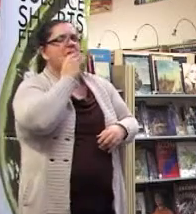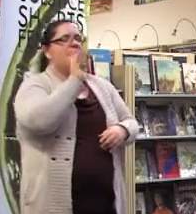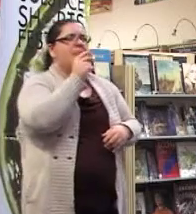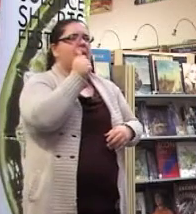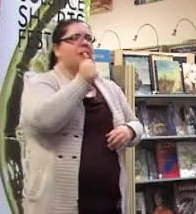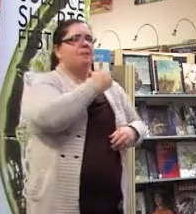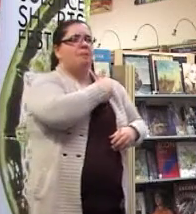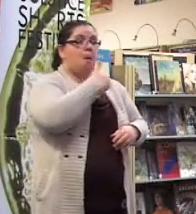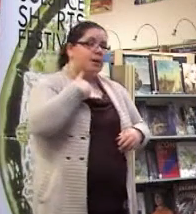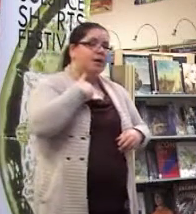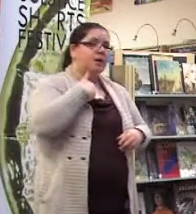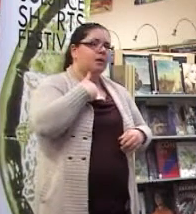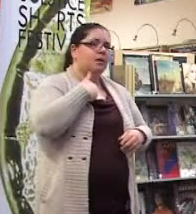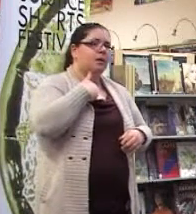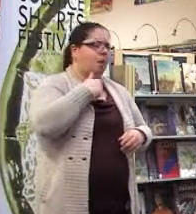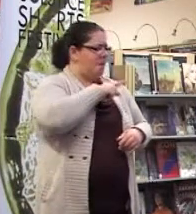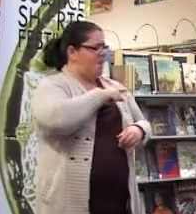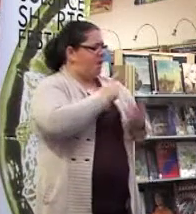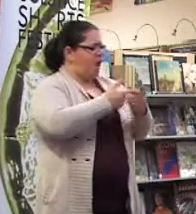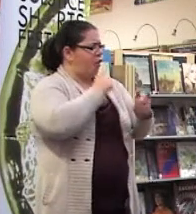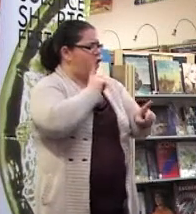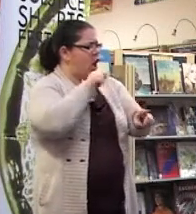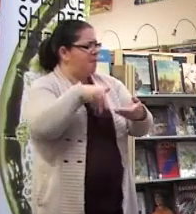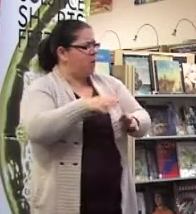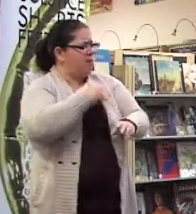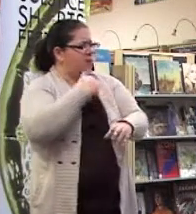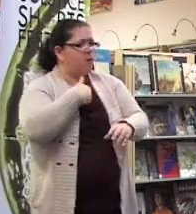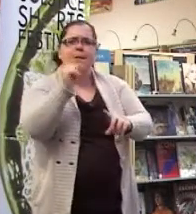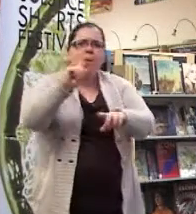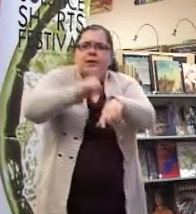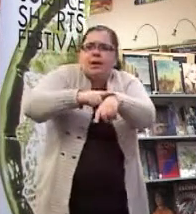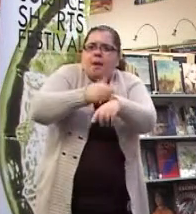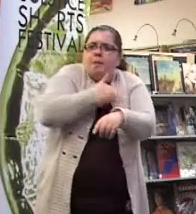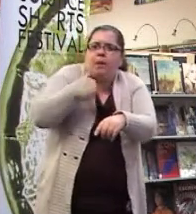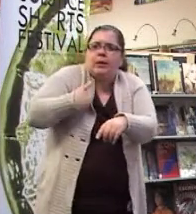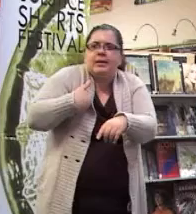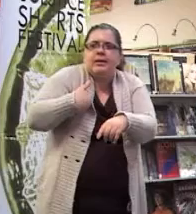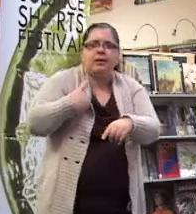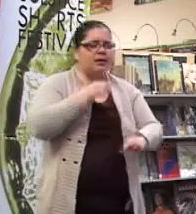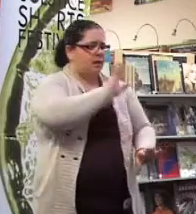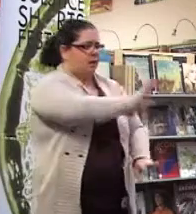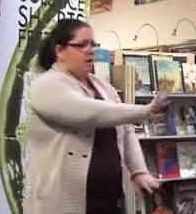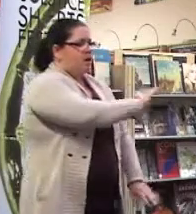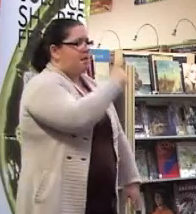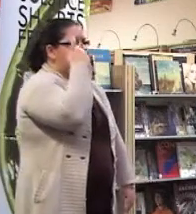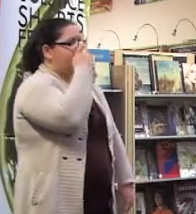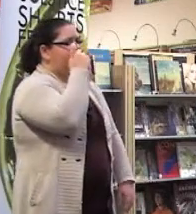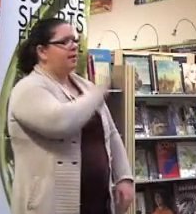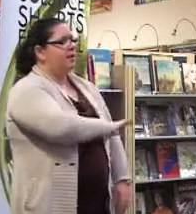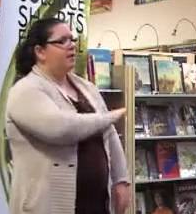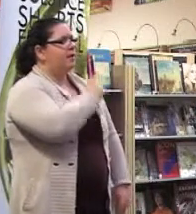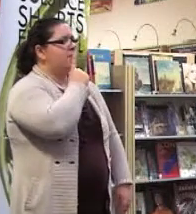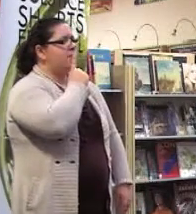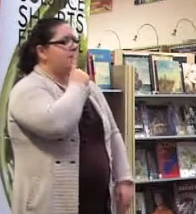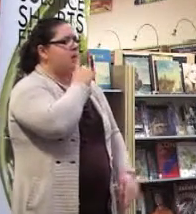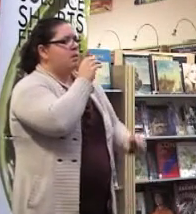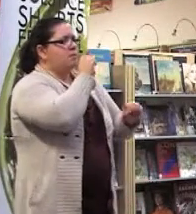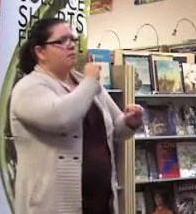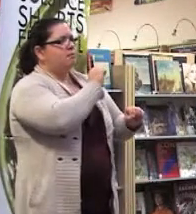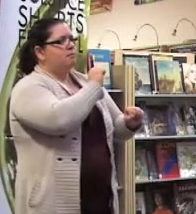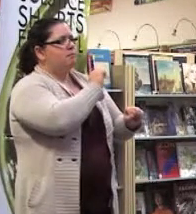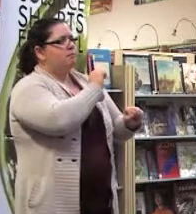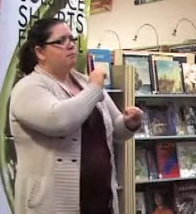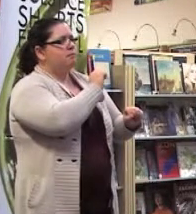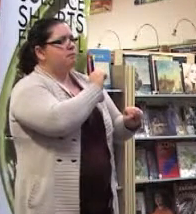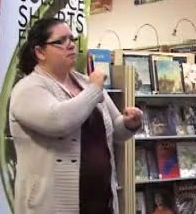in the morning, I think. Or was that Roshni? What time in the morning, Prem? Just let me think. There was a long pause in